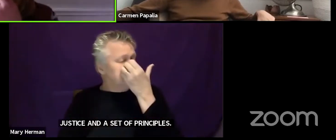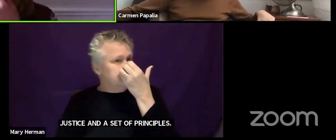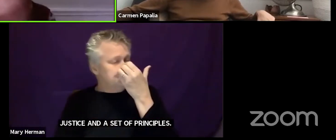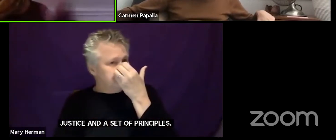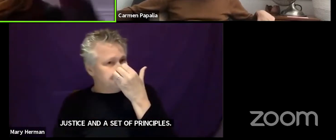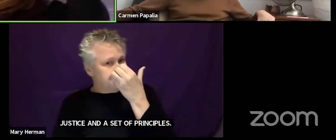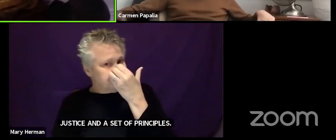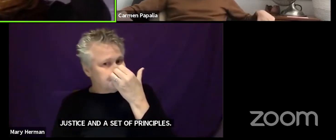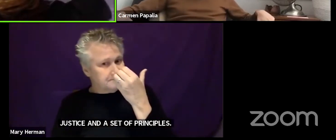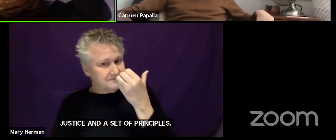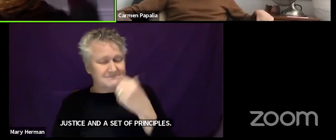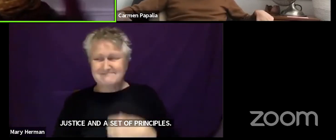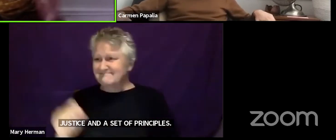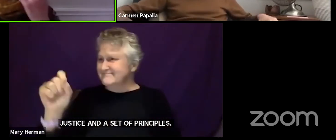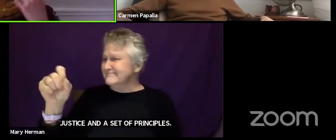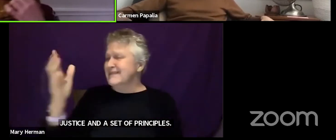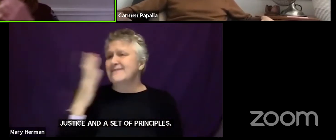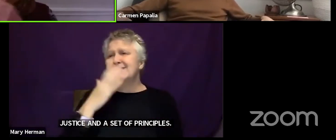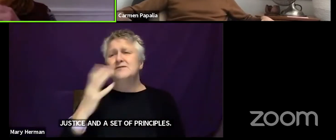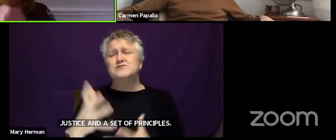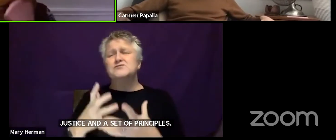Yeah, thank you so much for sharing all that.